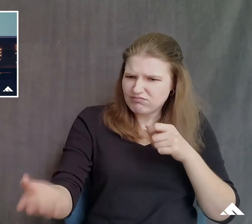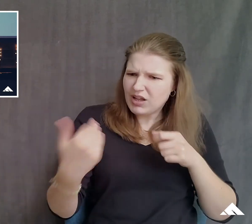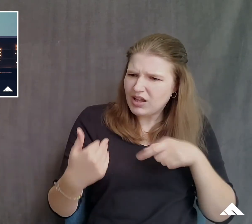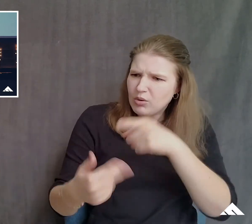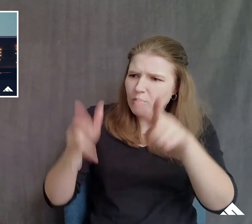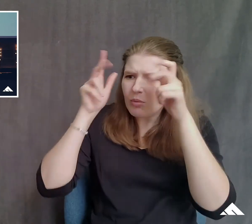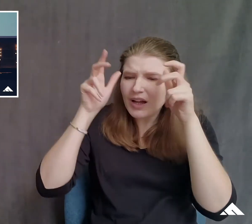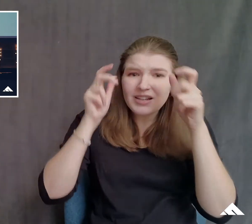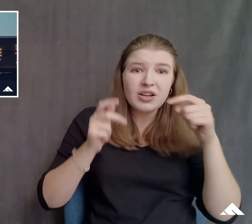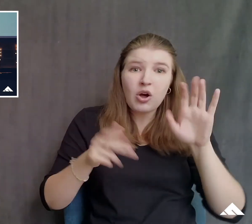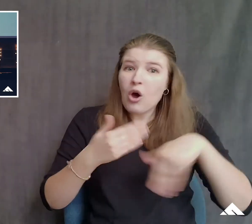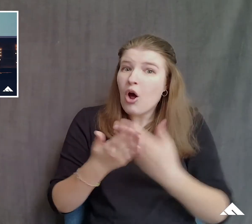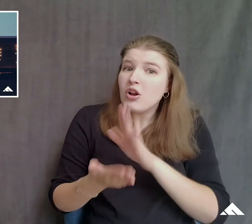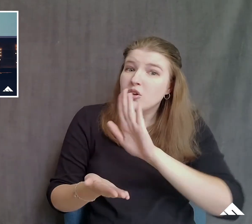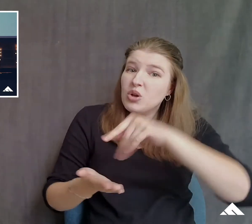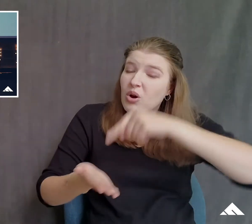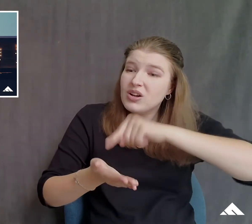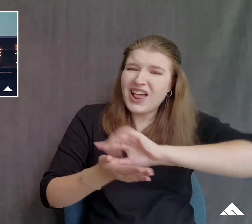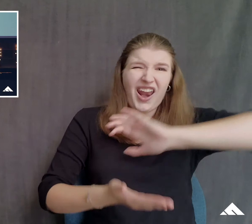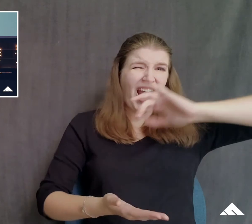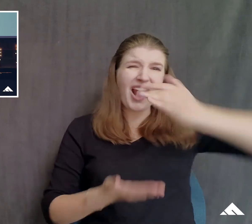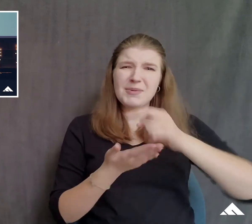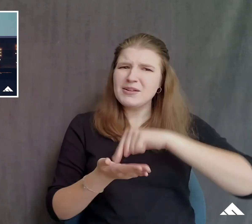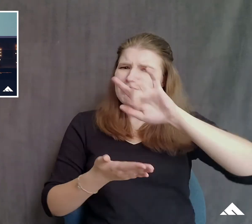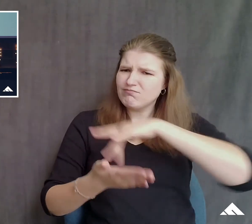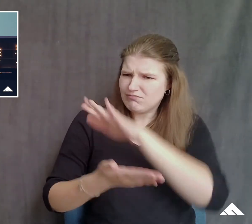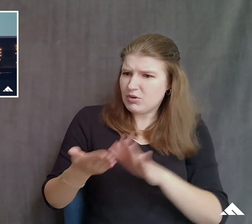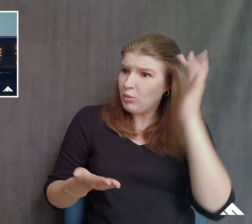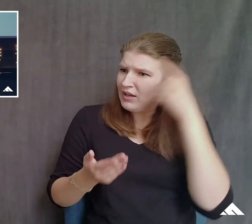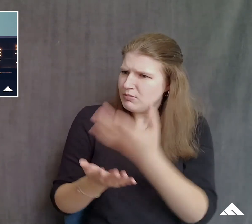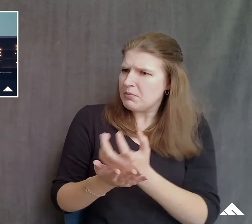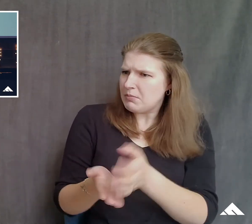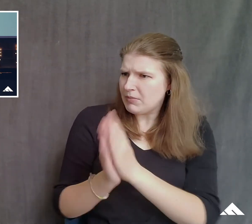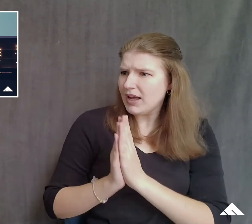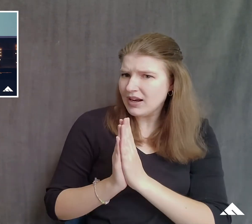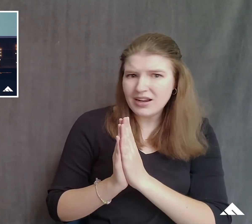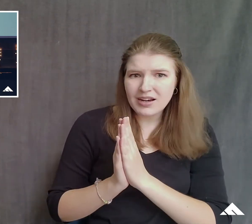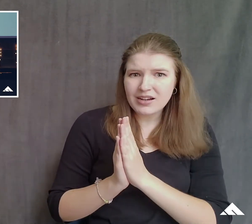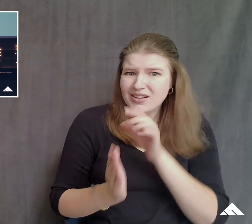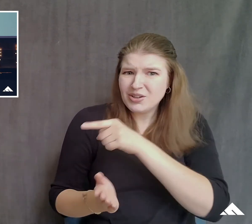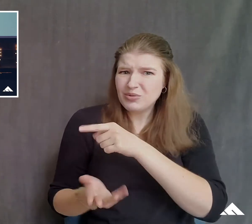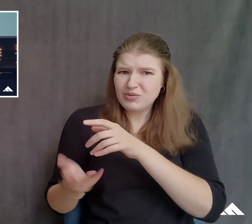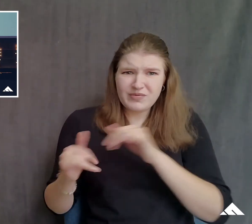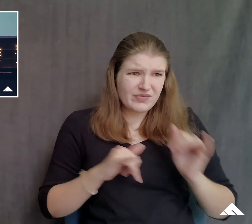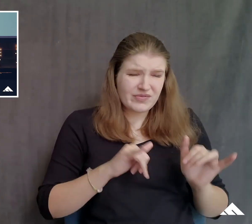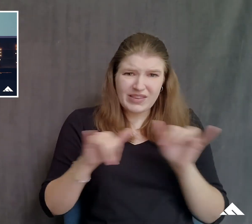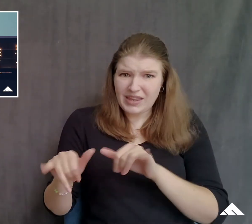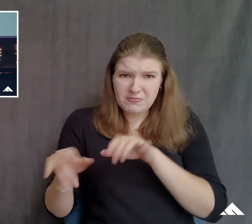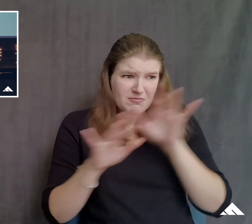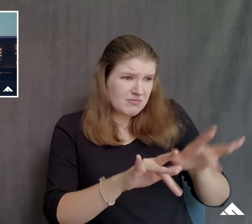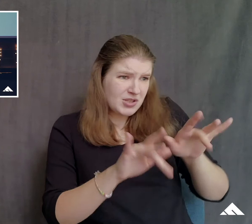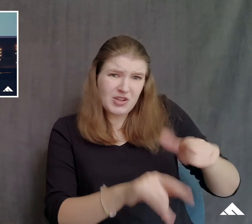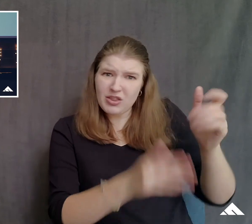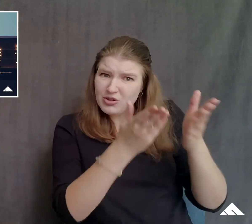wicked servant, I canceled all that debt of yours because you begged me to. Shouldn't you have had mercy on your